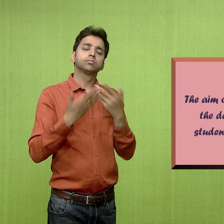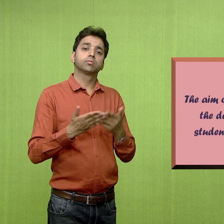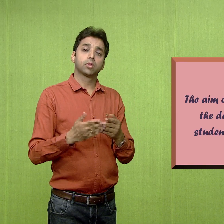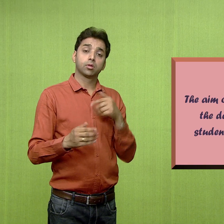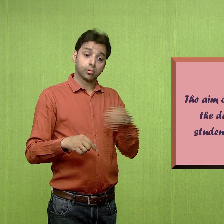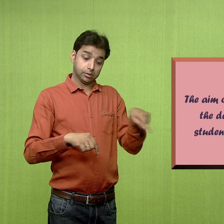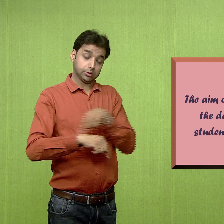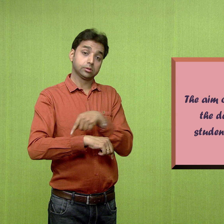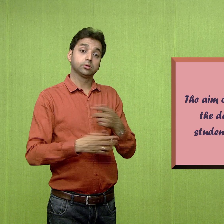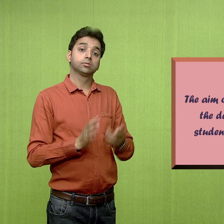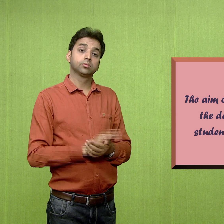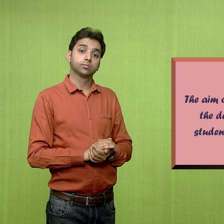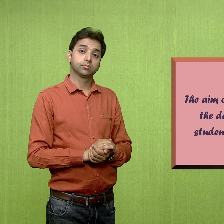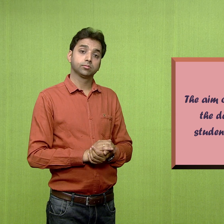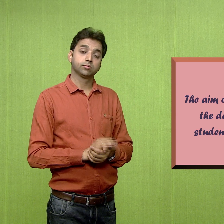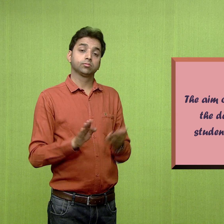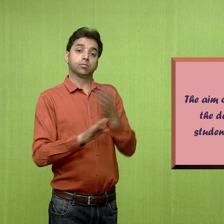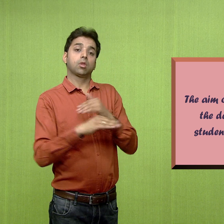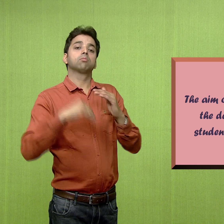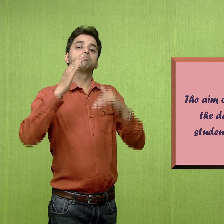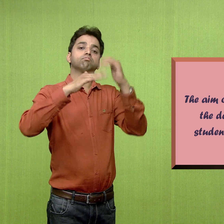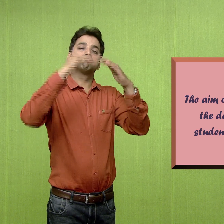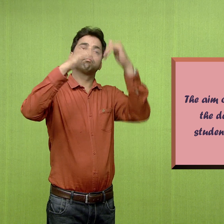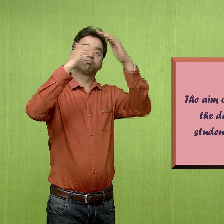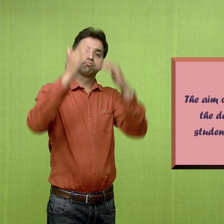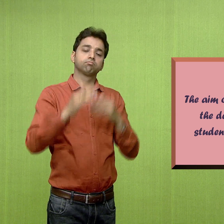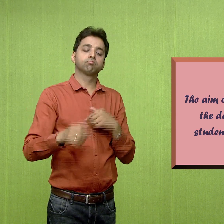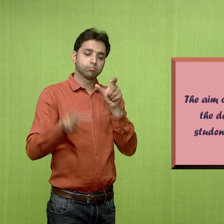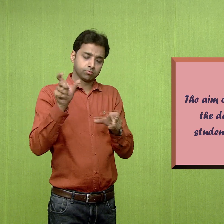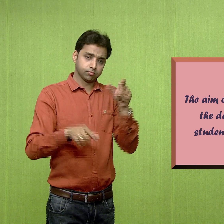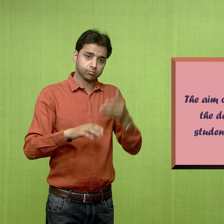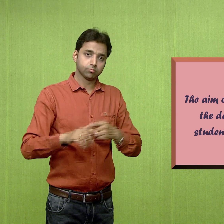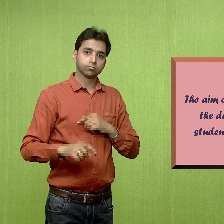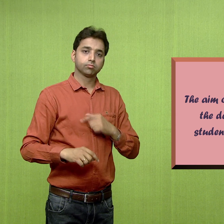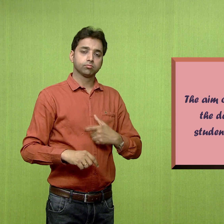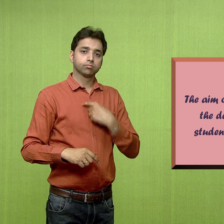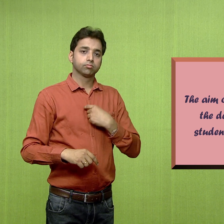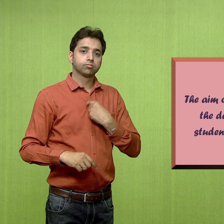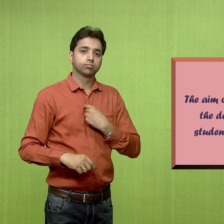days was the development of the student's personality.